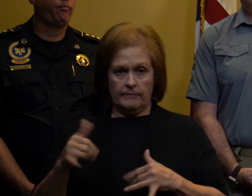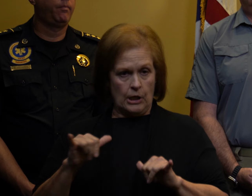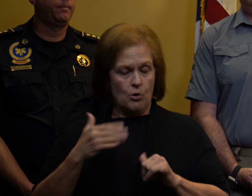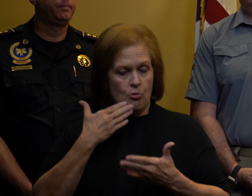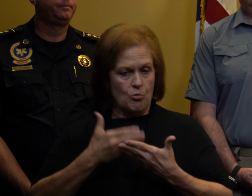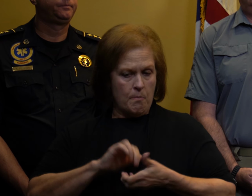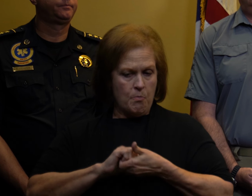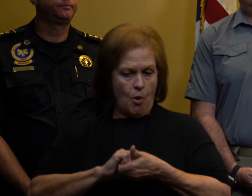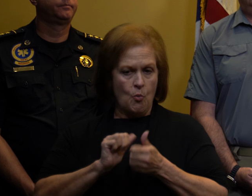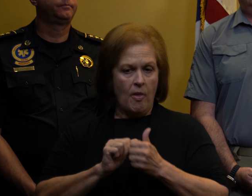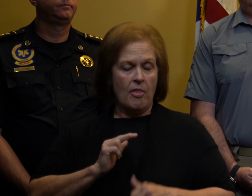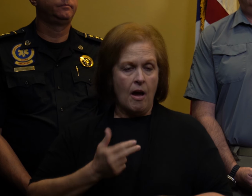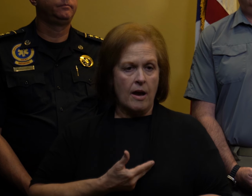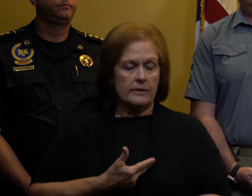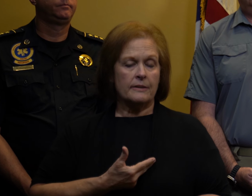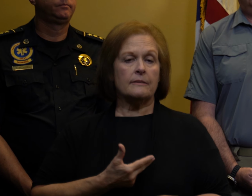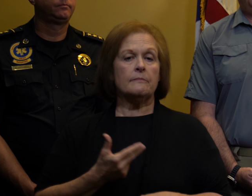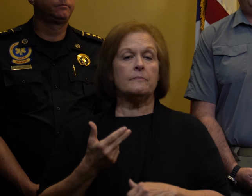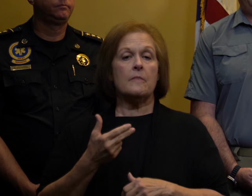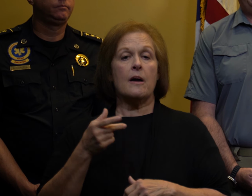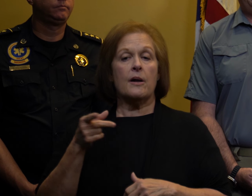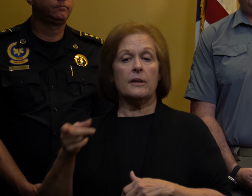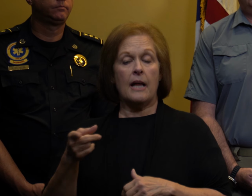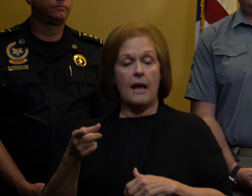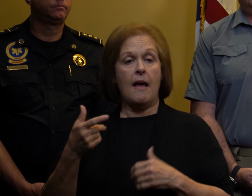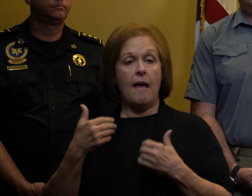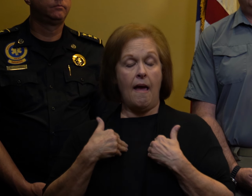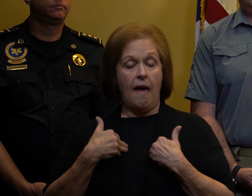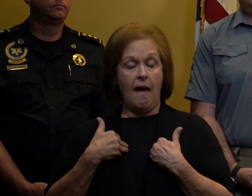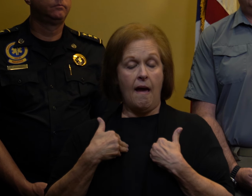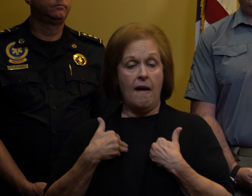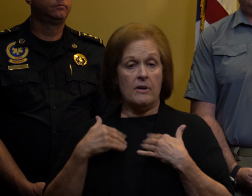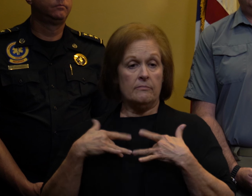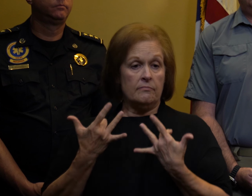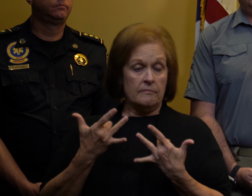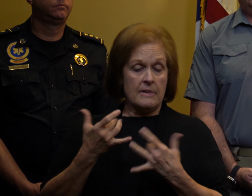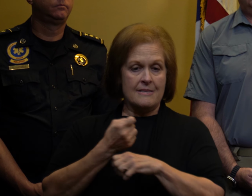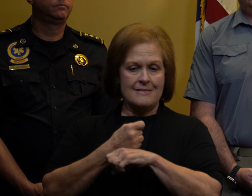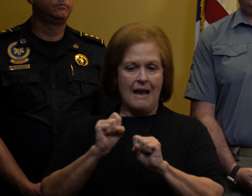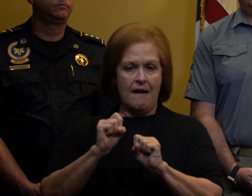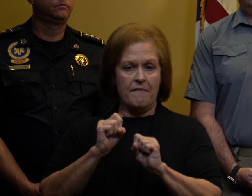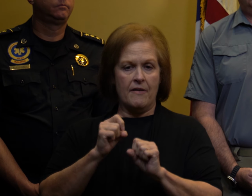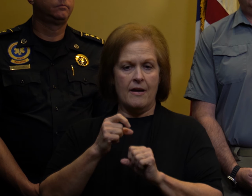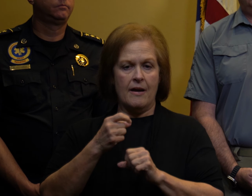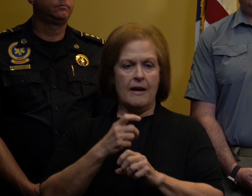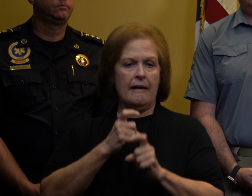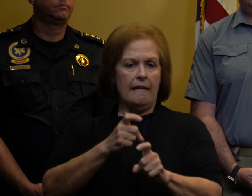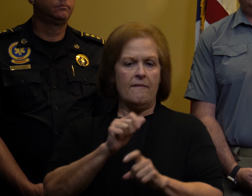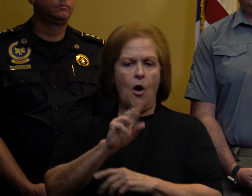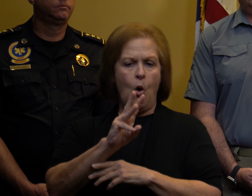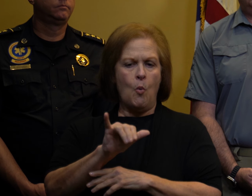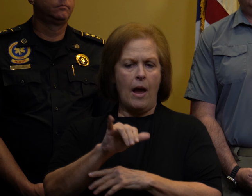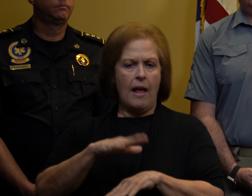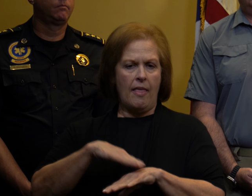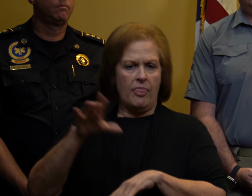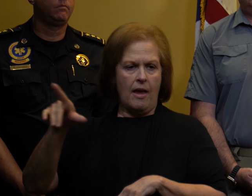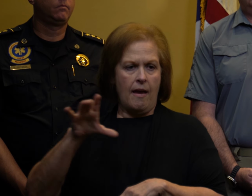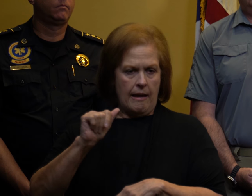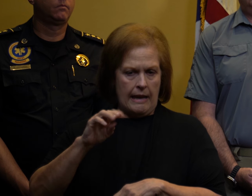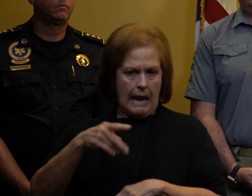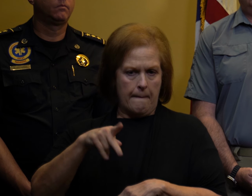partner with the City of New Orleans. They've hosted 2 safe giveaways as well at their campus, and